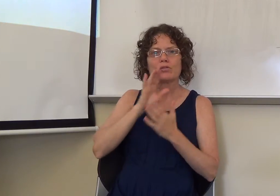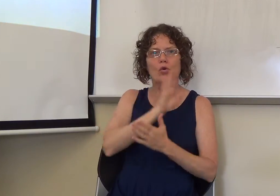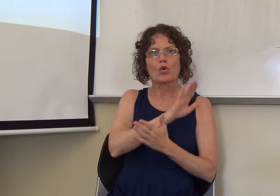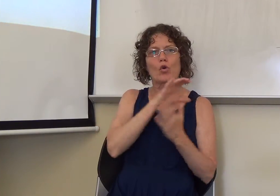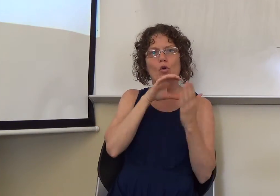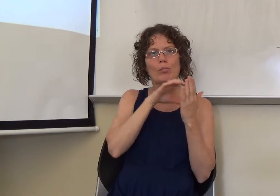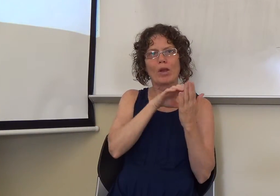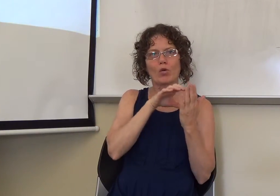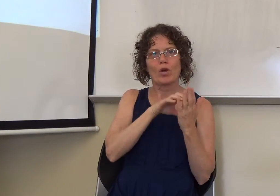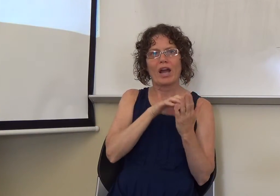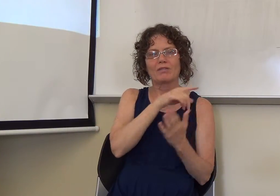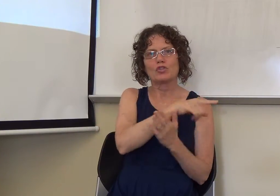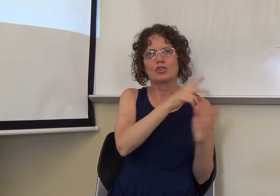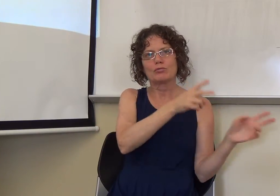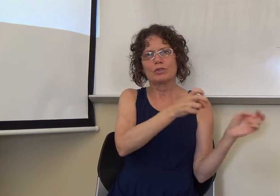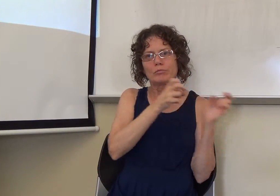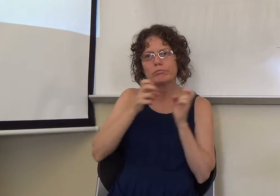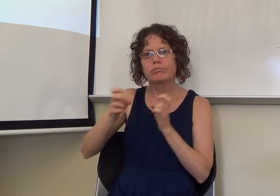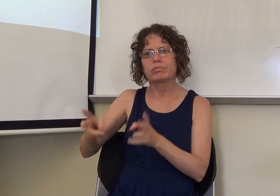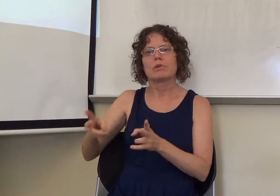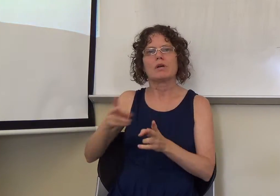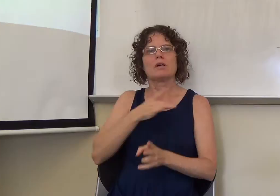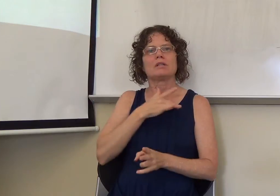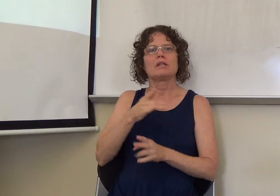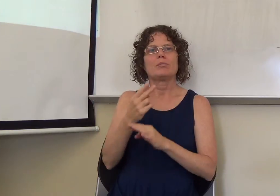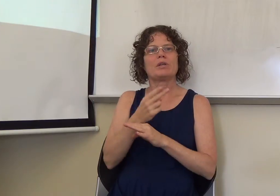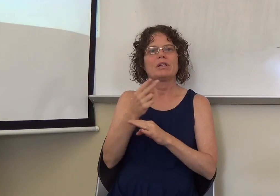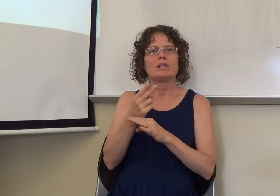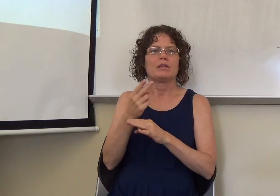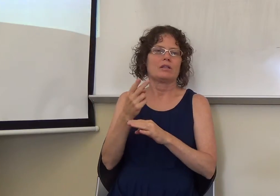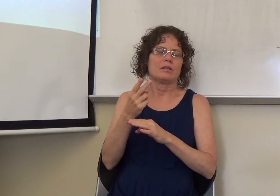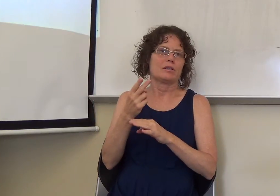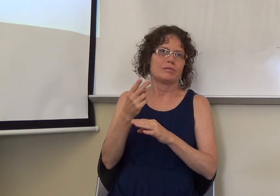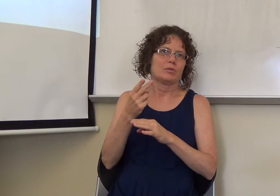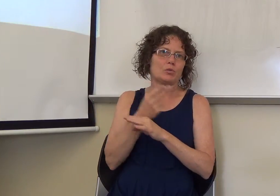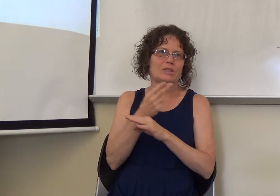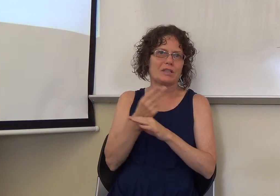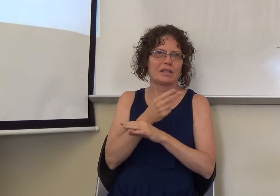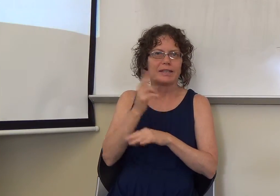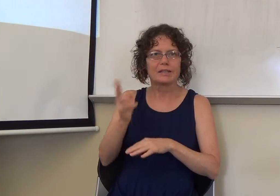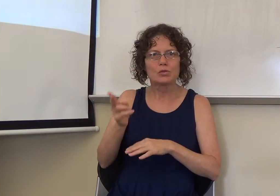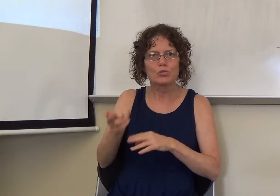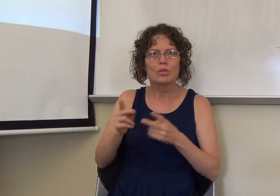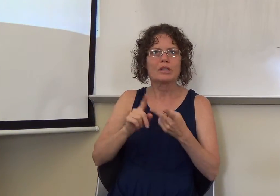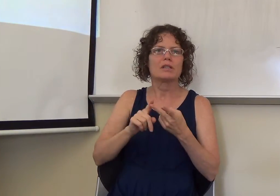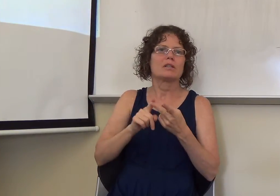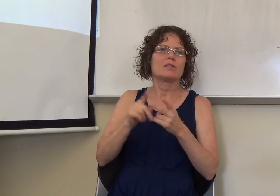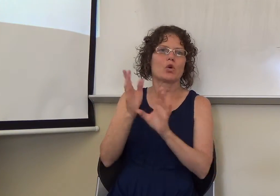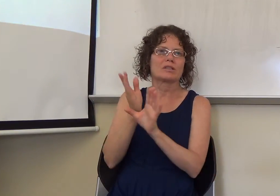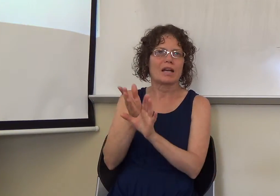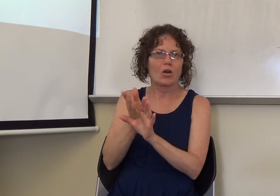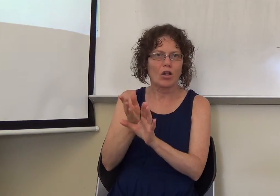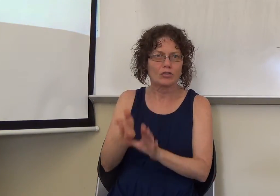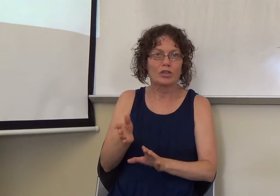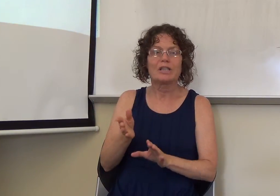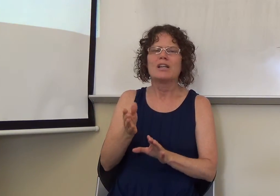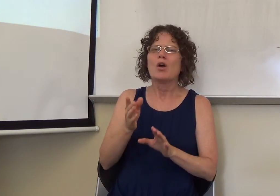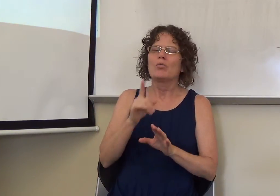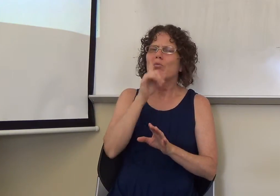chooses tend to be about either history or psychology. She does have pieces from many different textbooks,